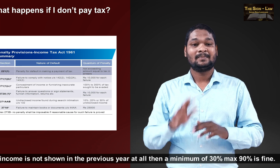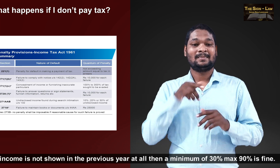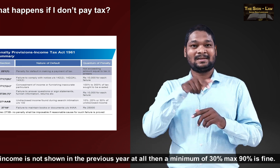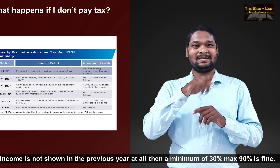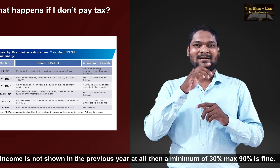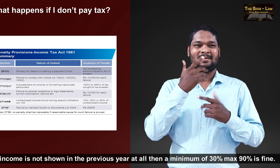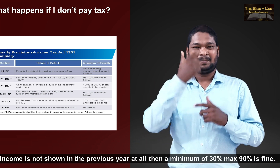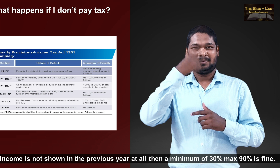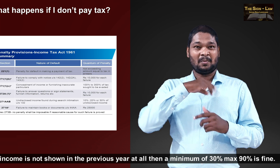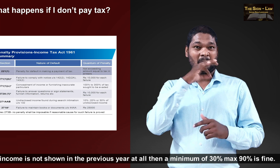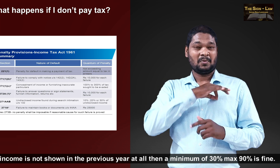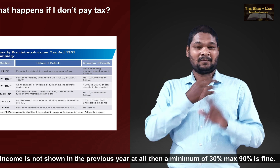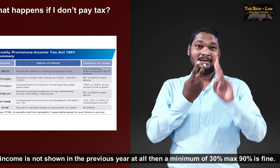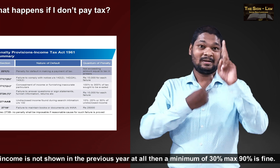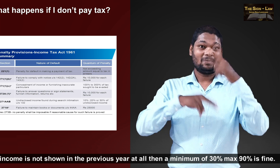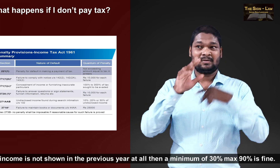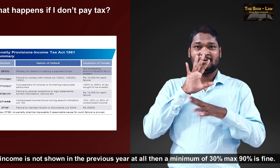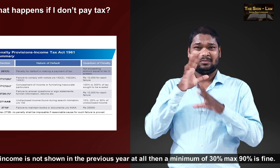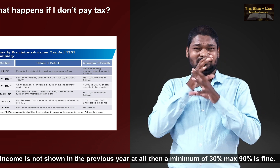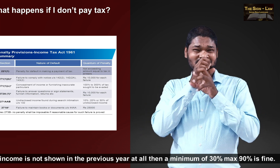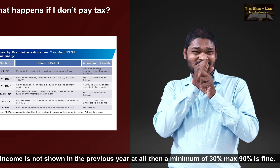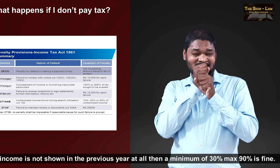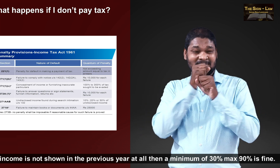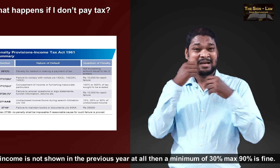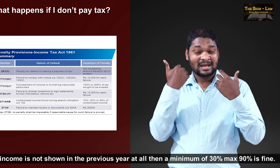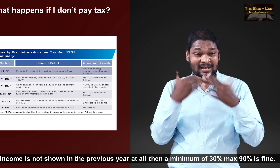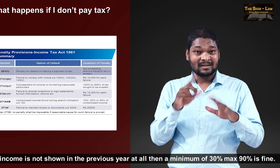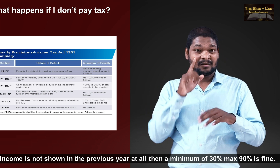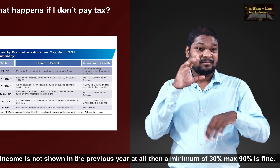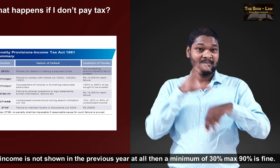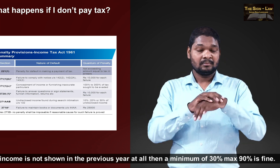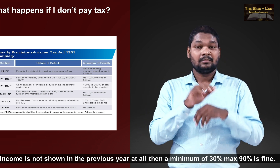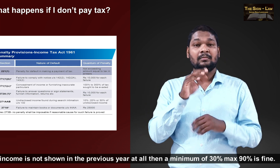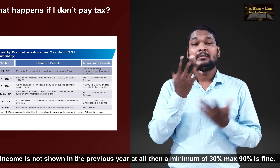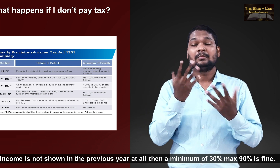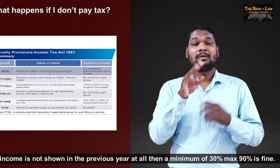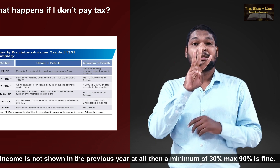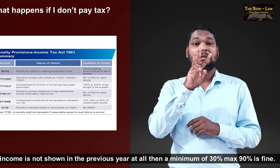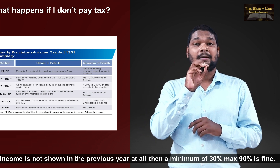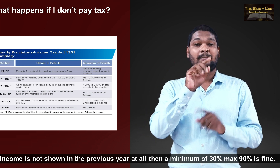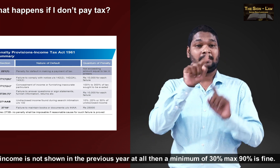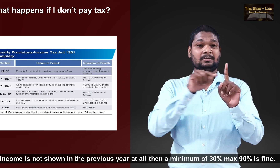If the income is not shown in the previous year at all, then a minimum of 30%, maximum of 90% is fine.